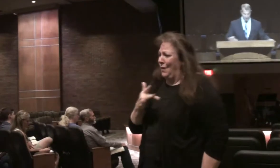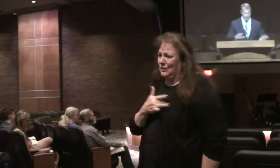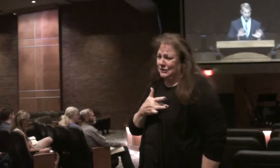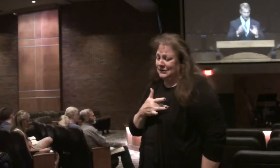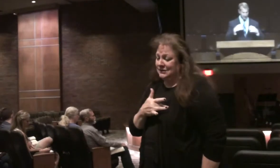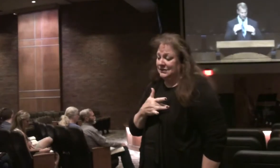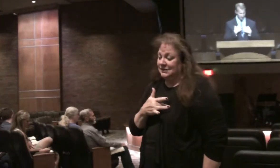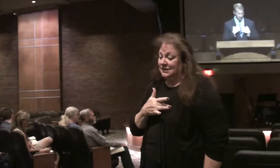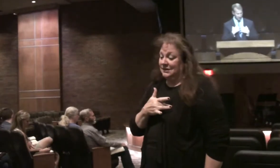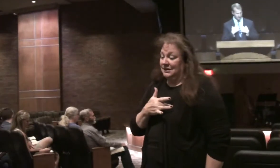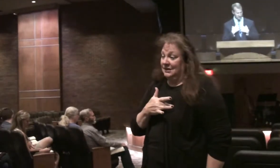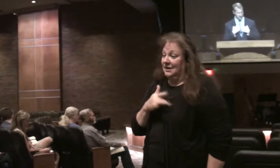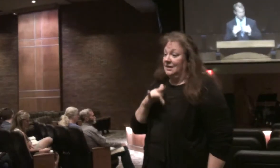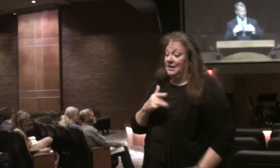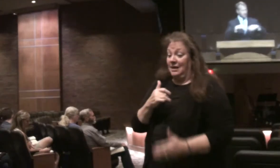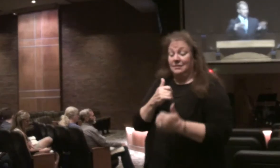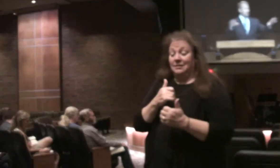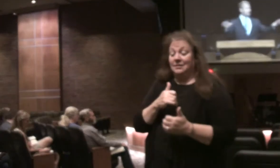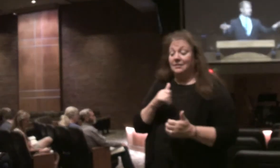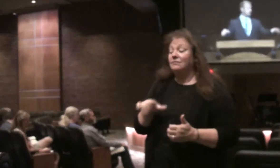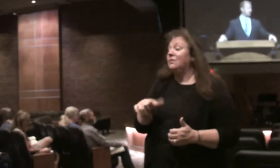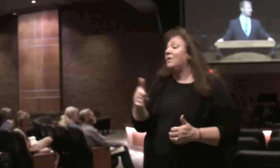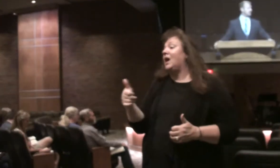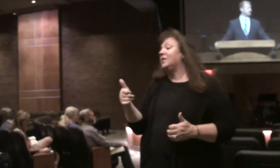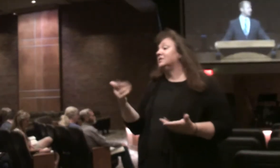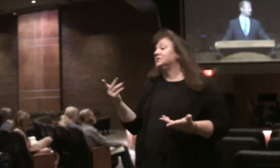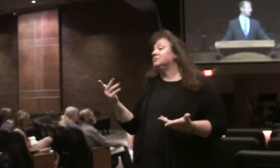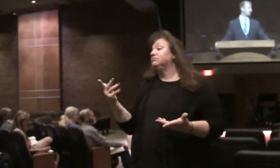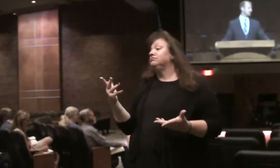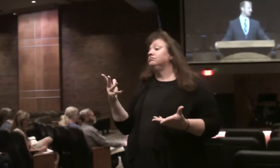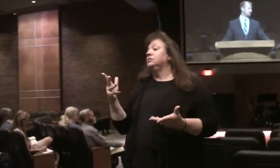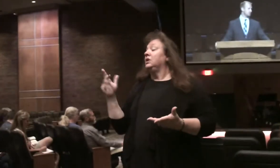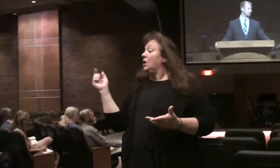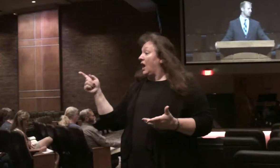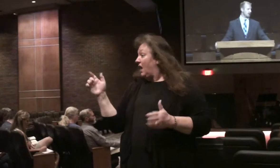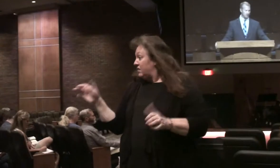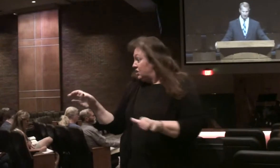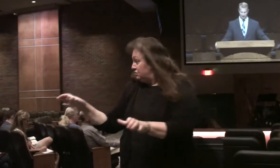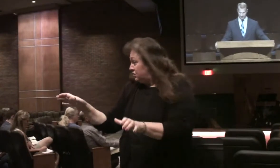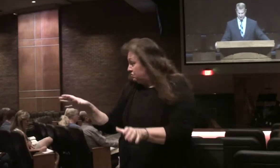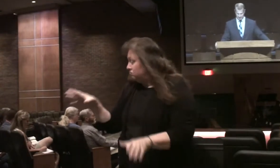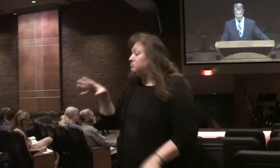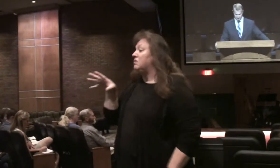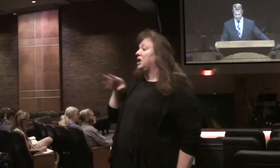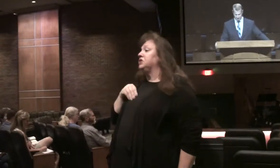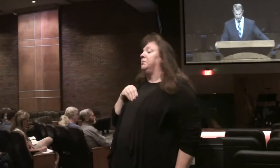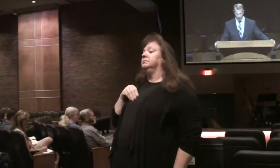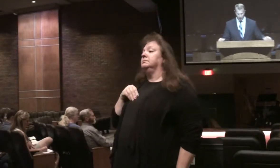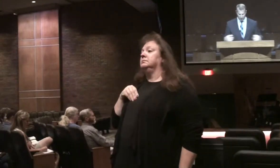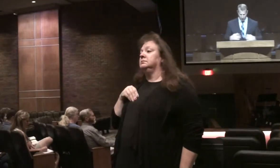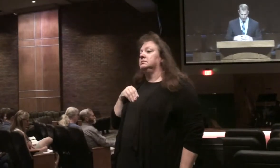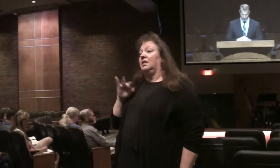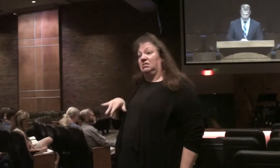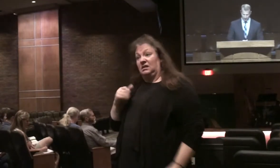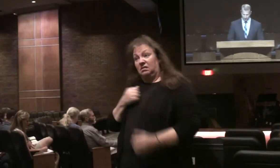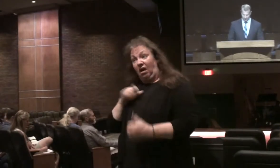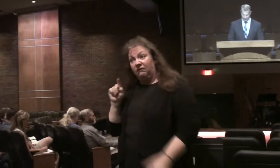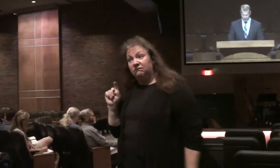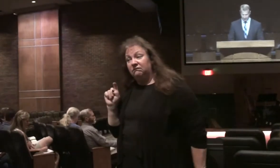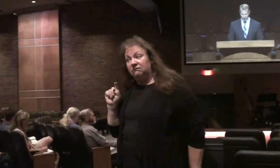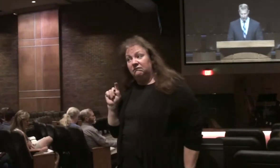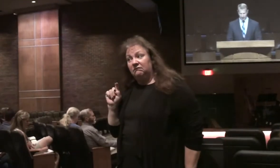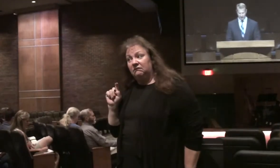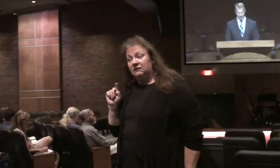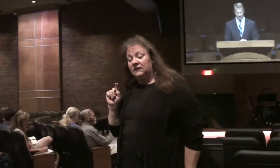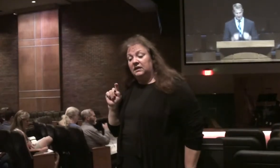But on the other side, so that's what love is to do. And then for others, just blankly accepting all that they do. Is that what love is? Also, we must be careful not